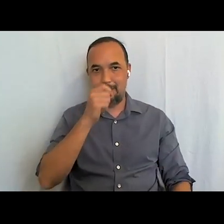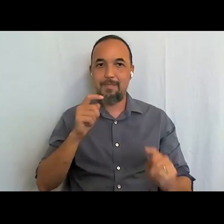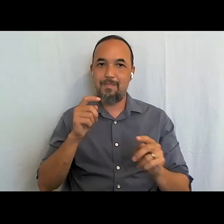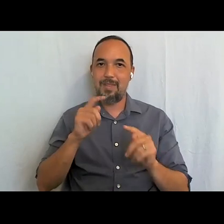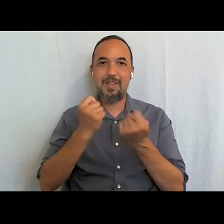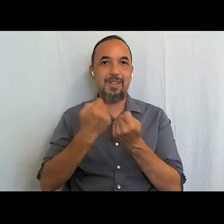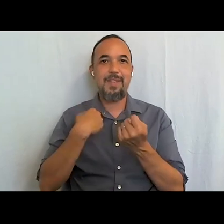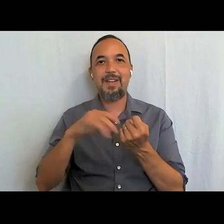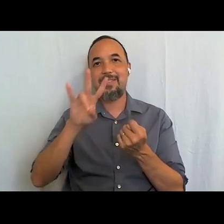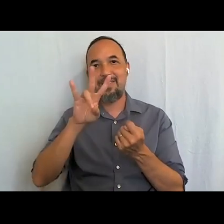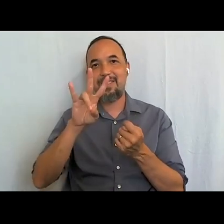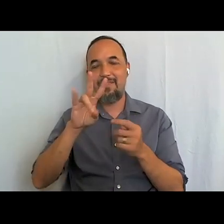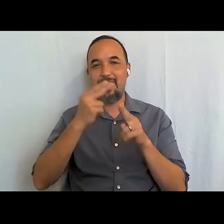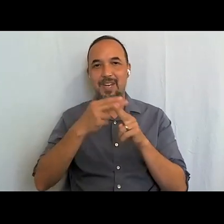awesome.